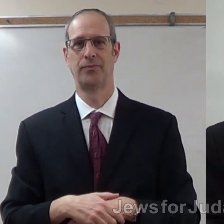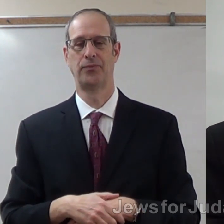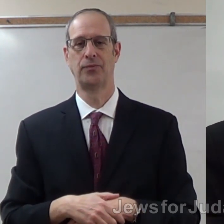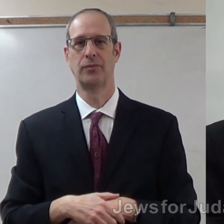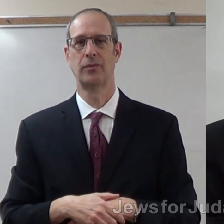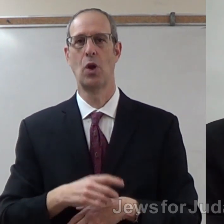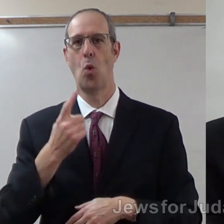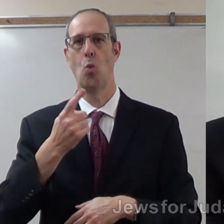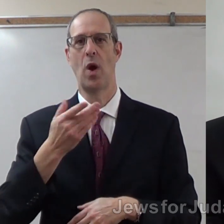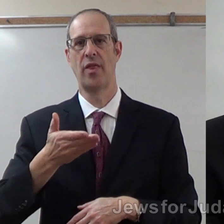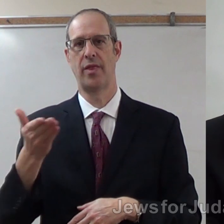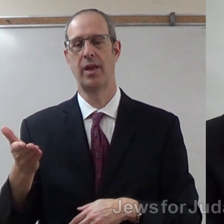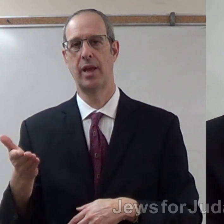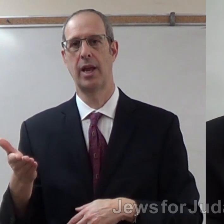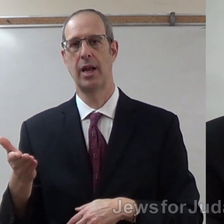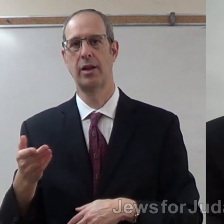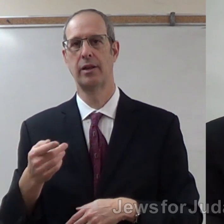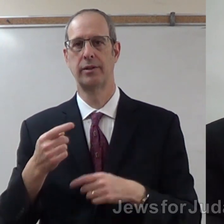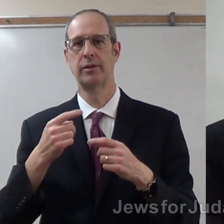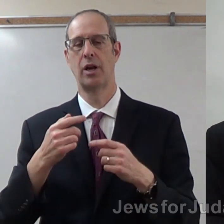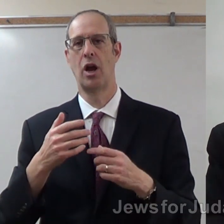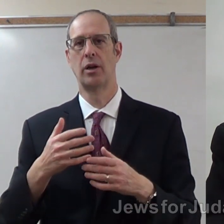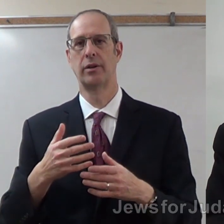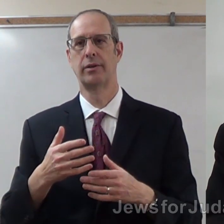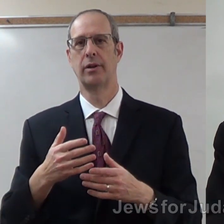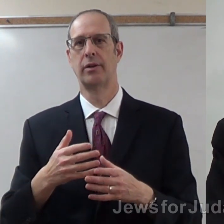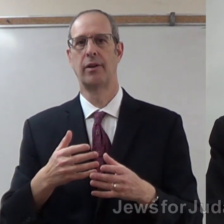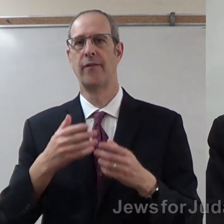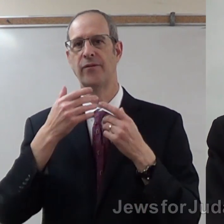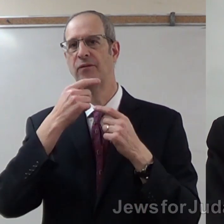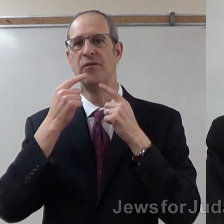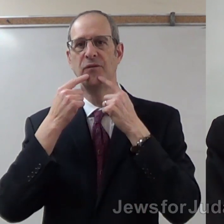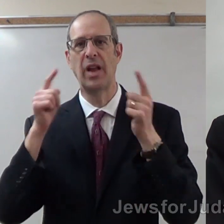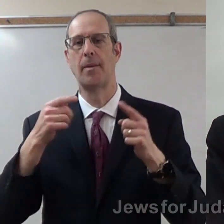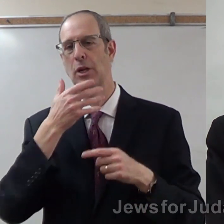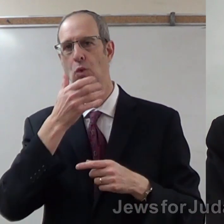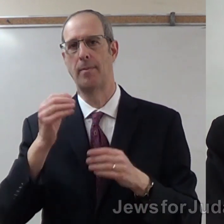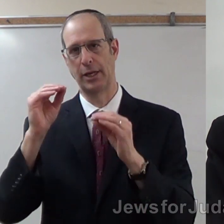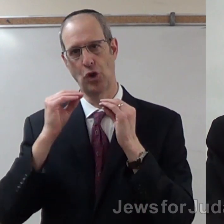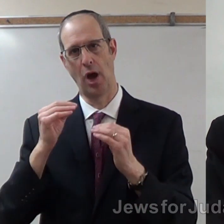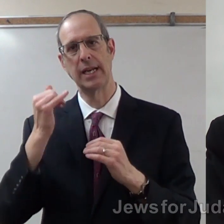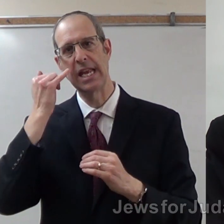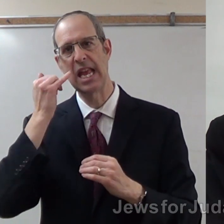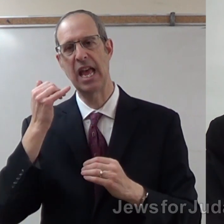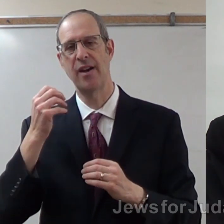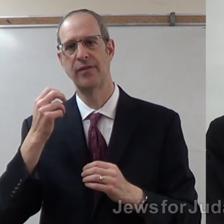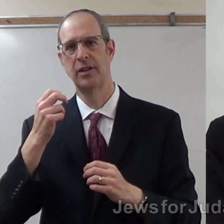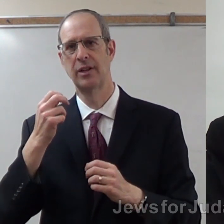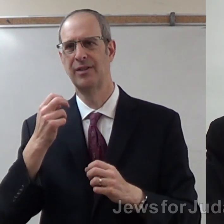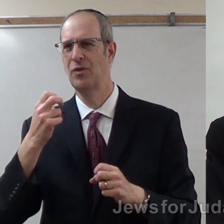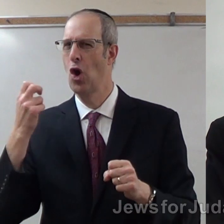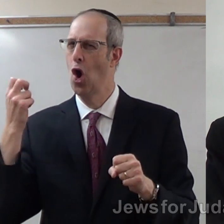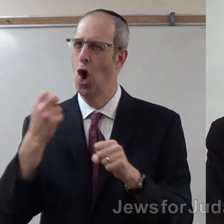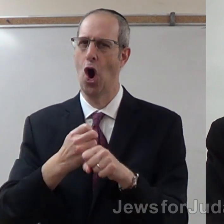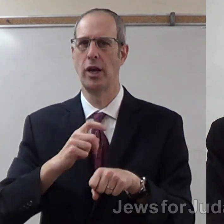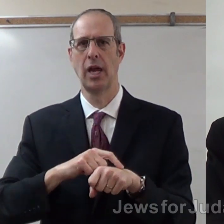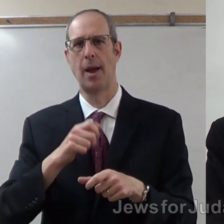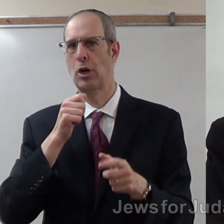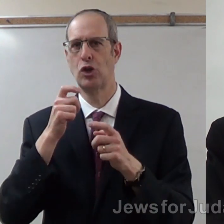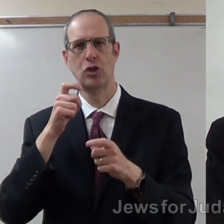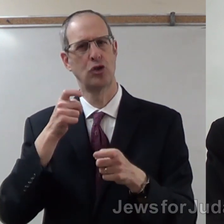One of the things that our great rabbis taught is that if you have a hard time controlling your